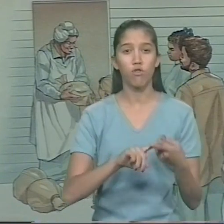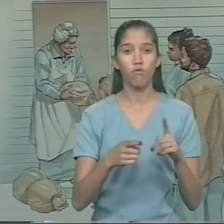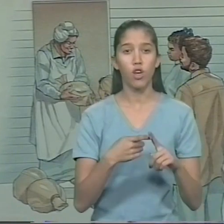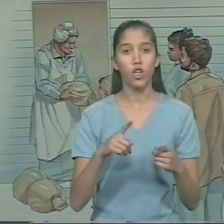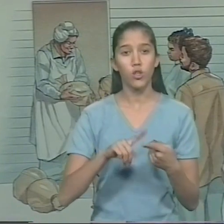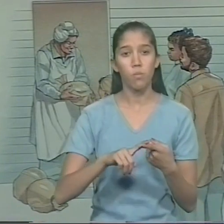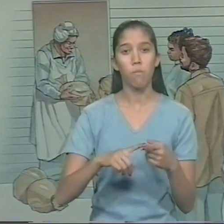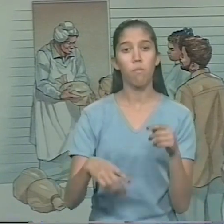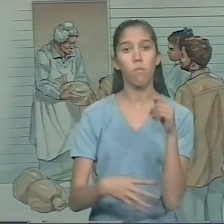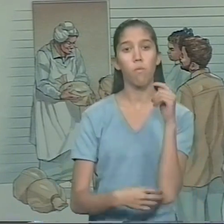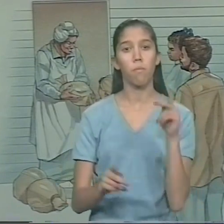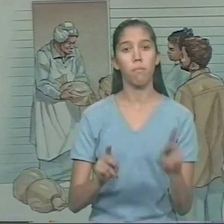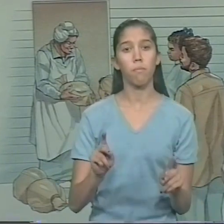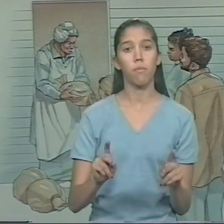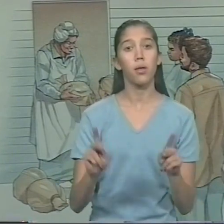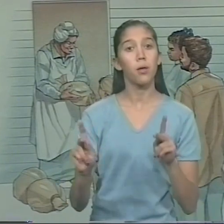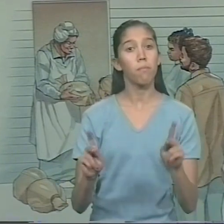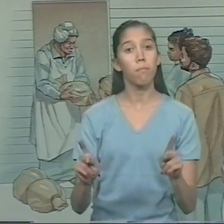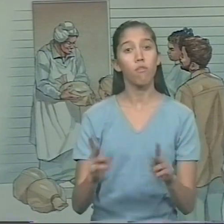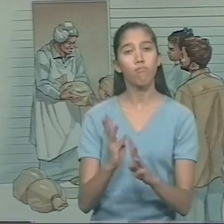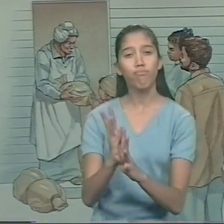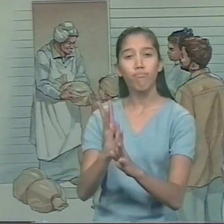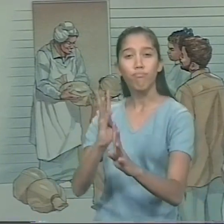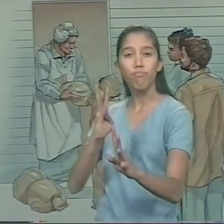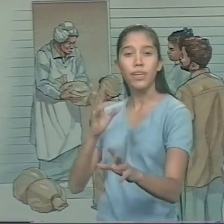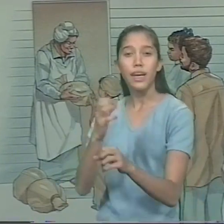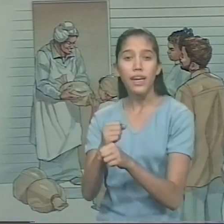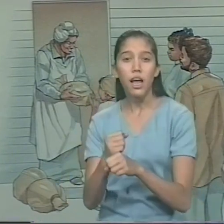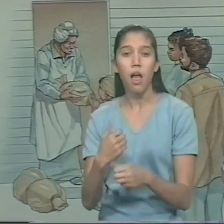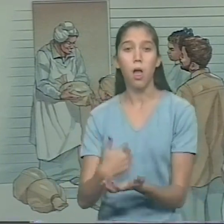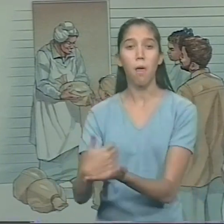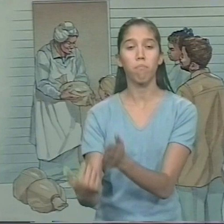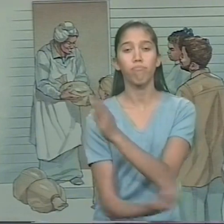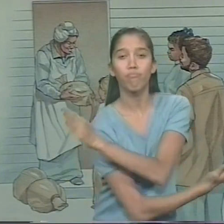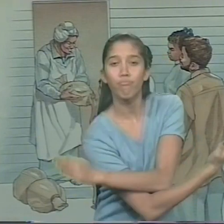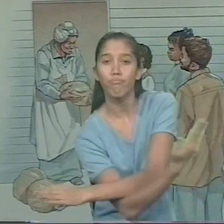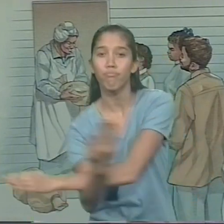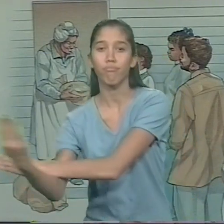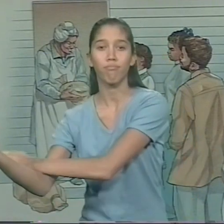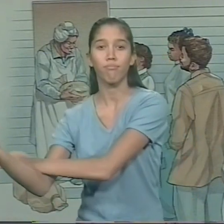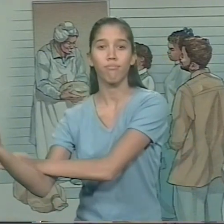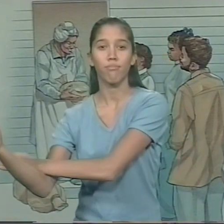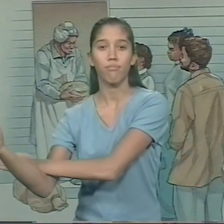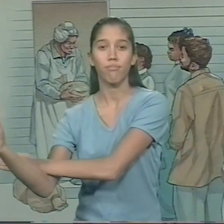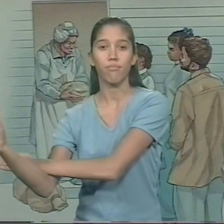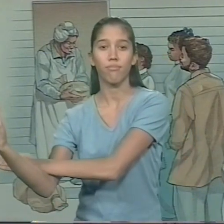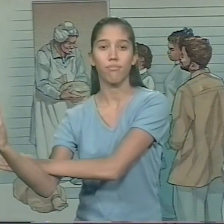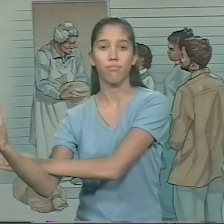need. Soon, lines of people were waiting on her front step each morning.